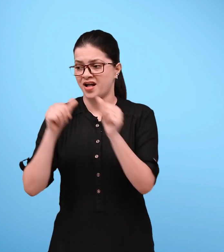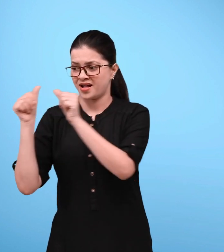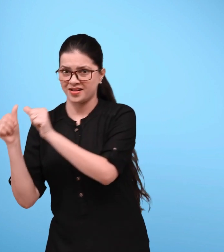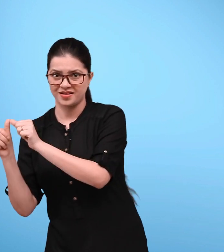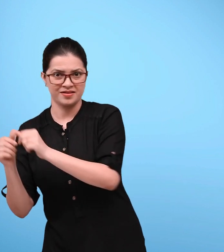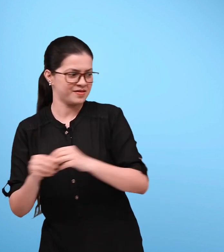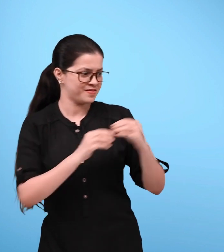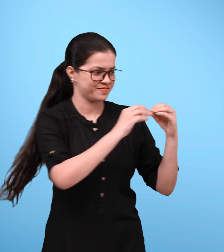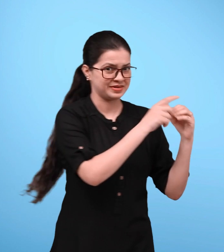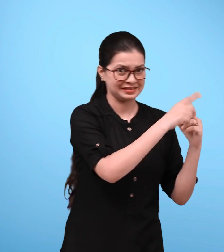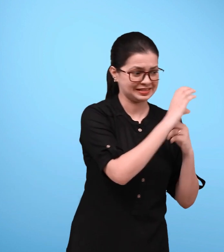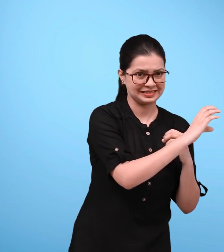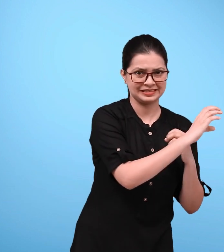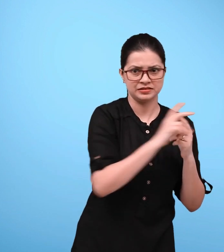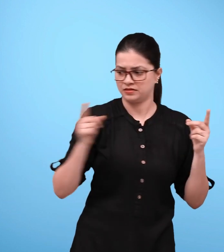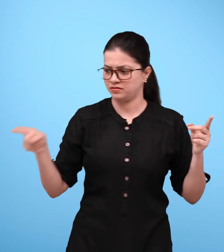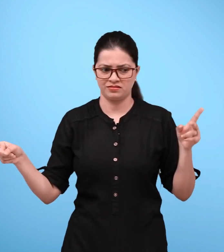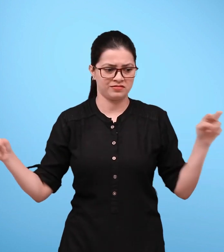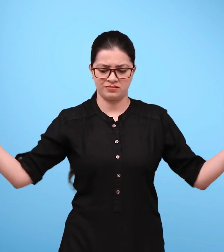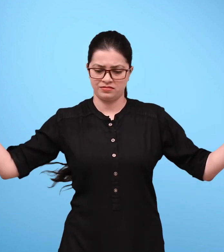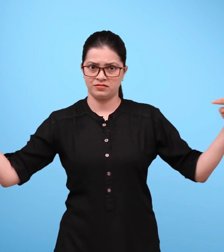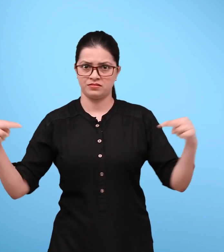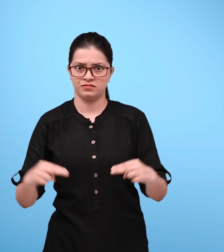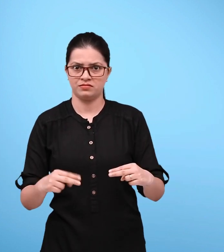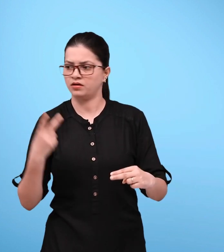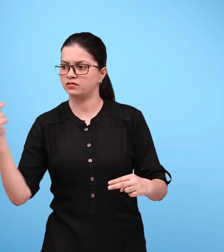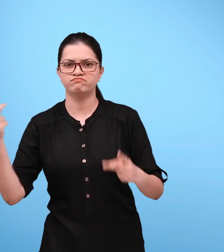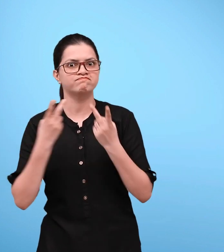From positions A and C, the readings may be different.